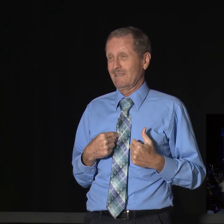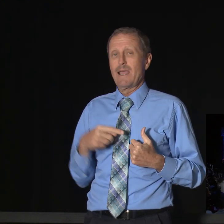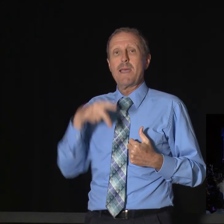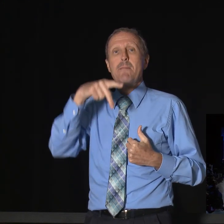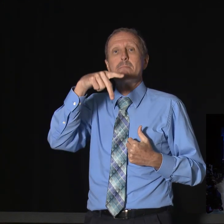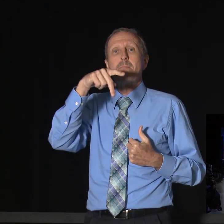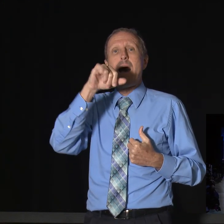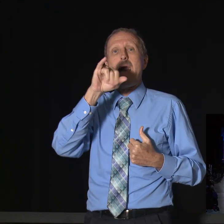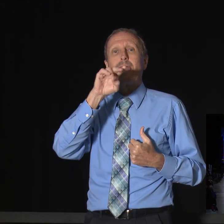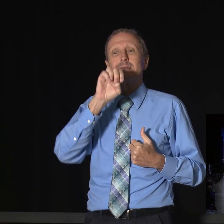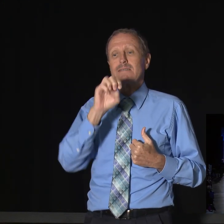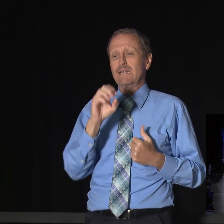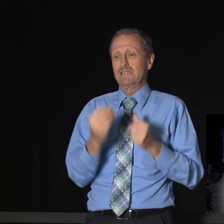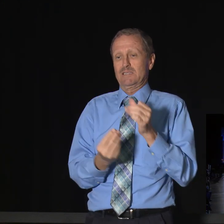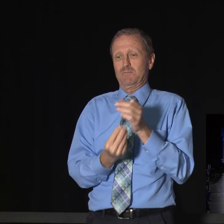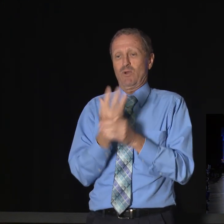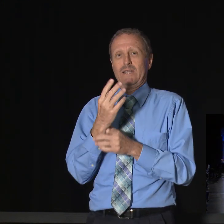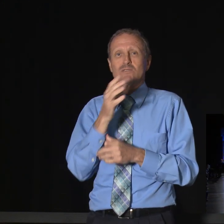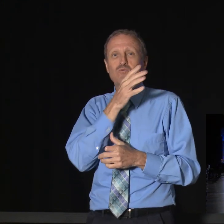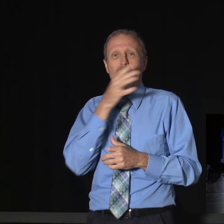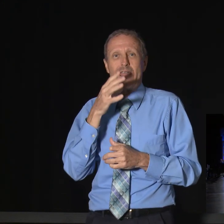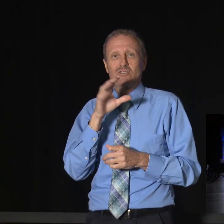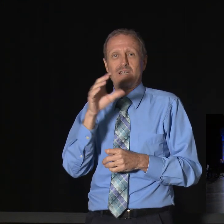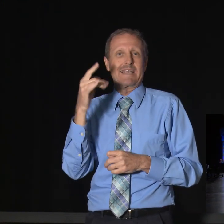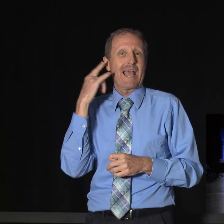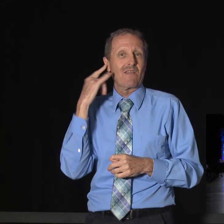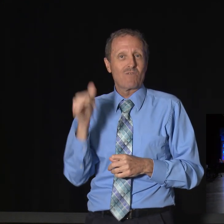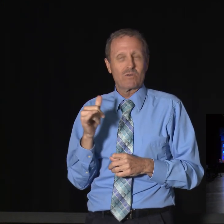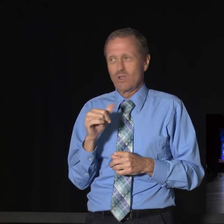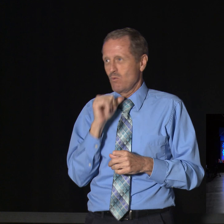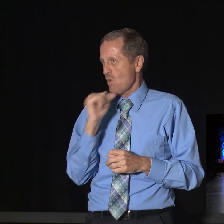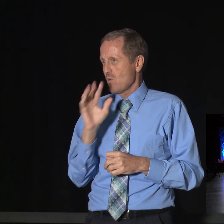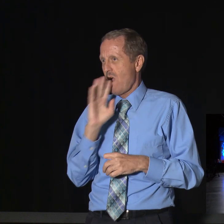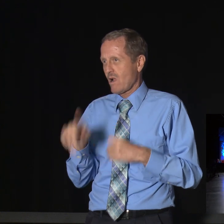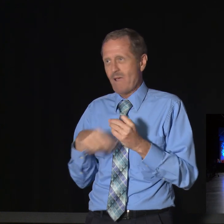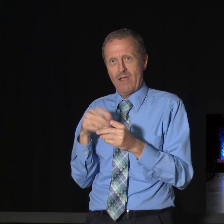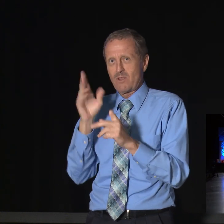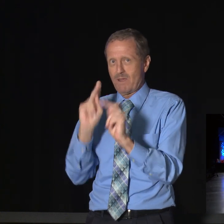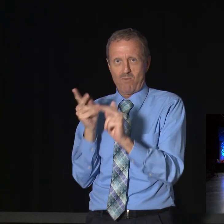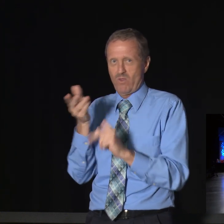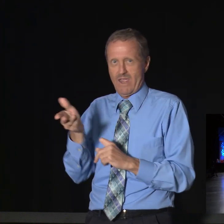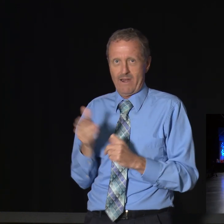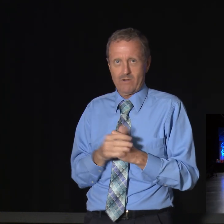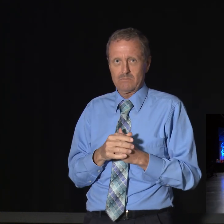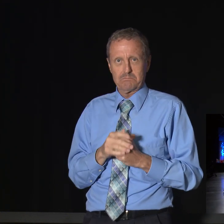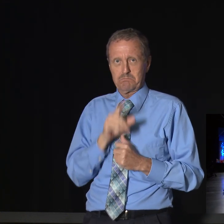Pine Springs Ranch, California. We don't talk about the people who were there